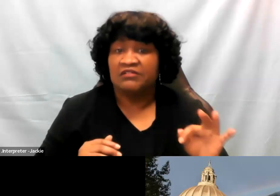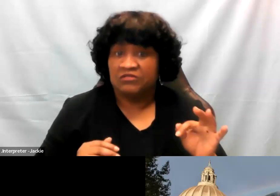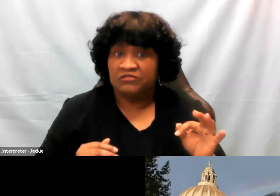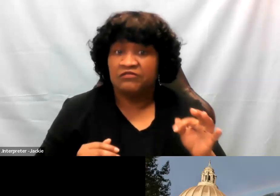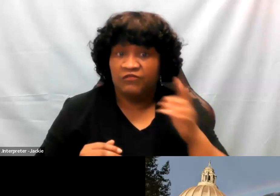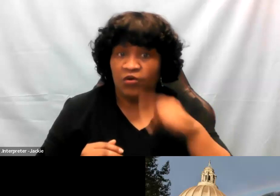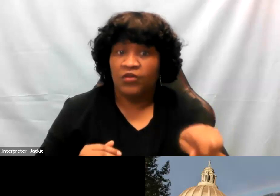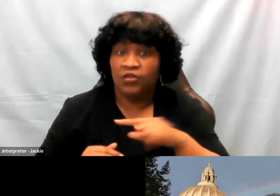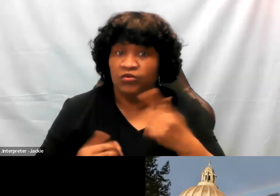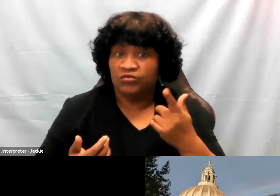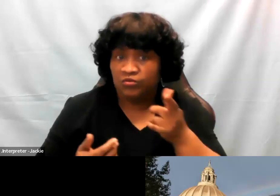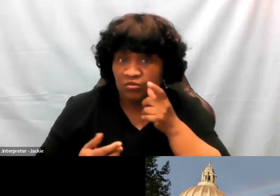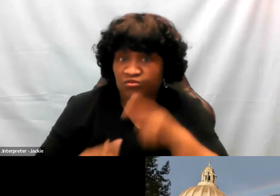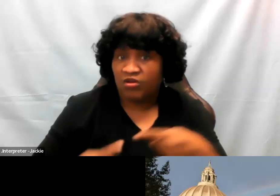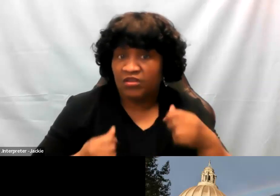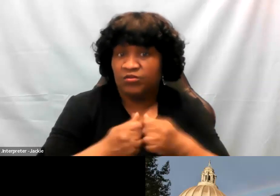know, they're